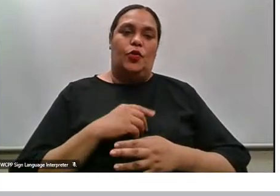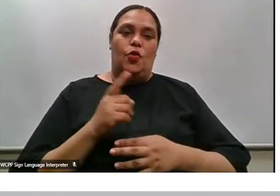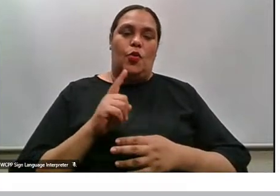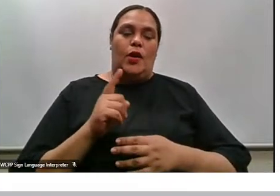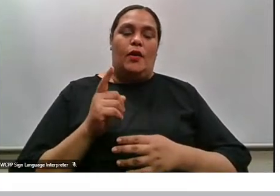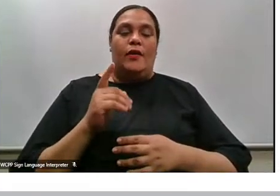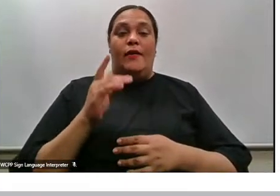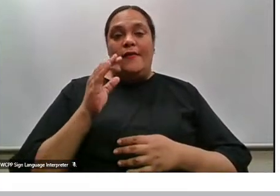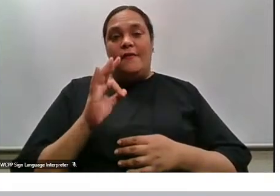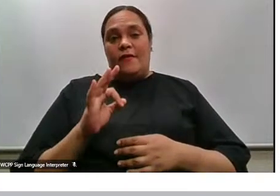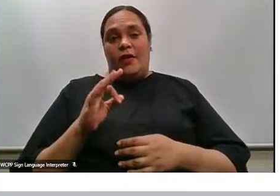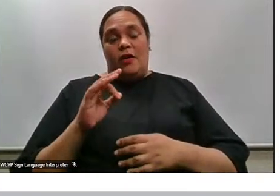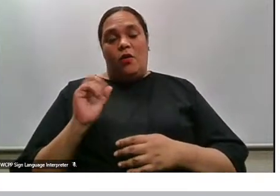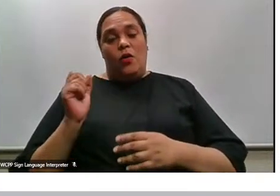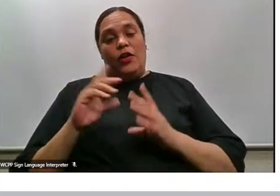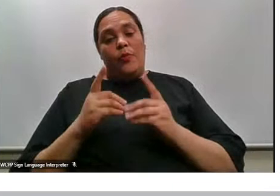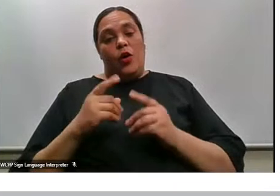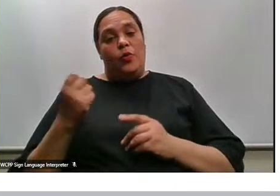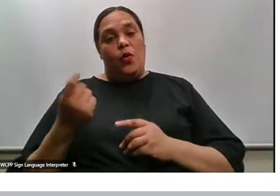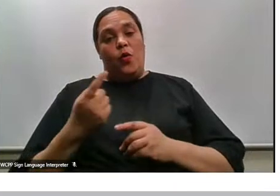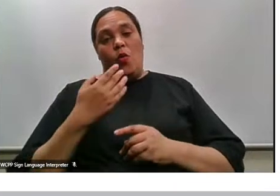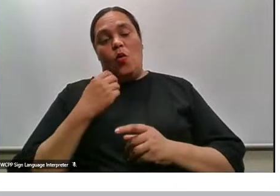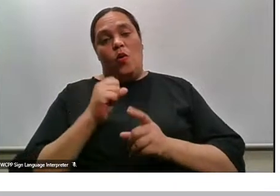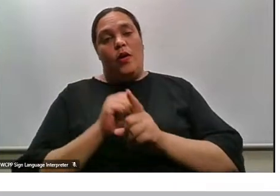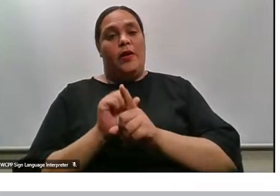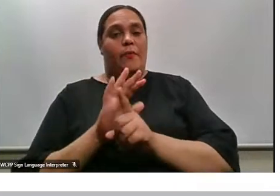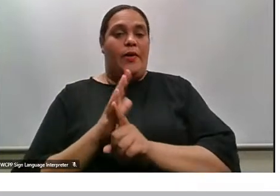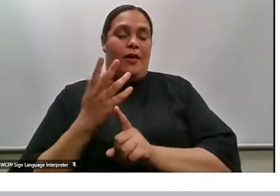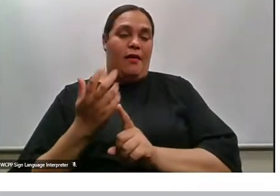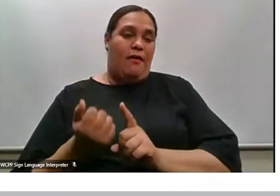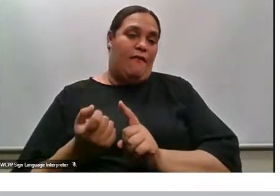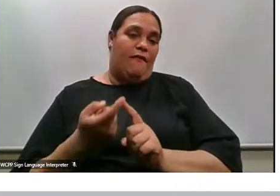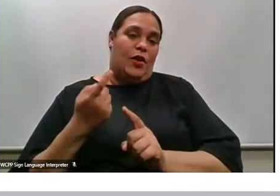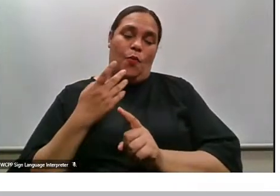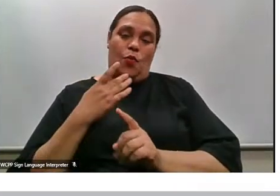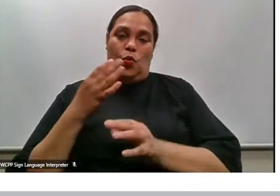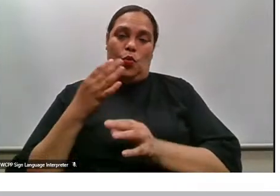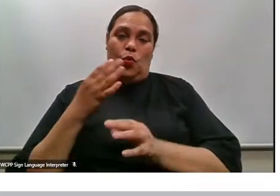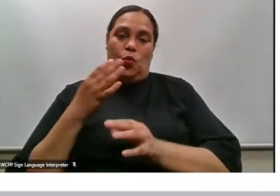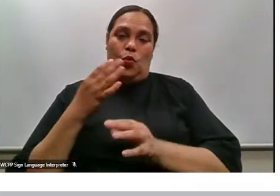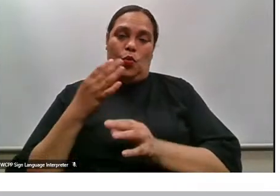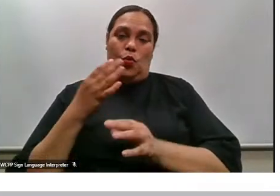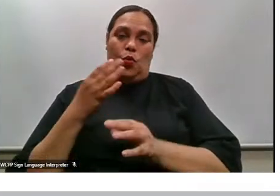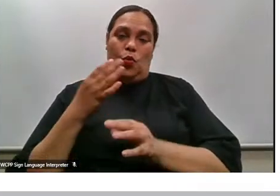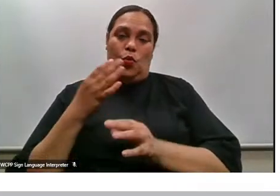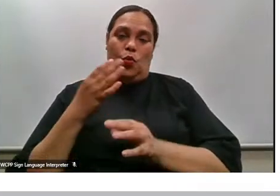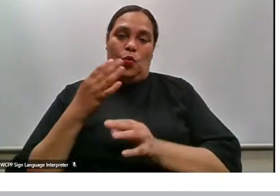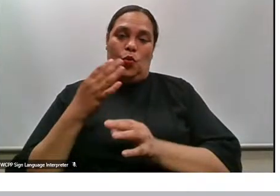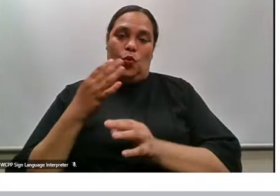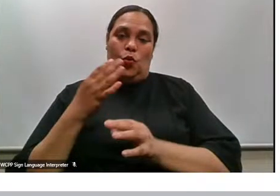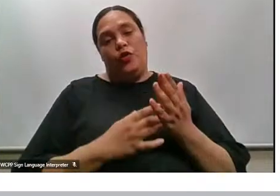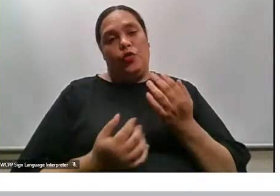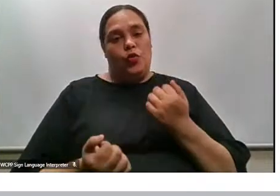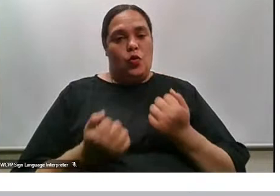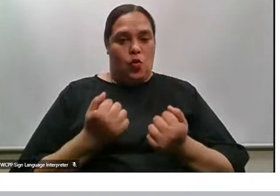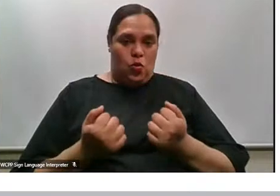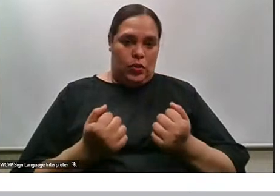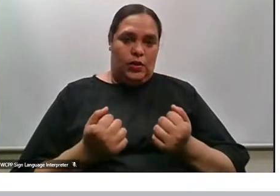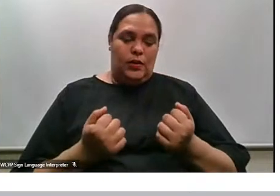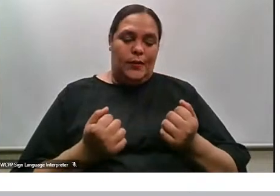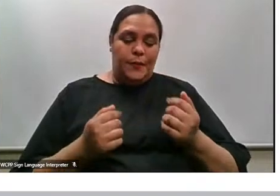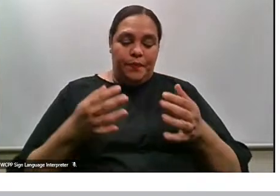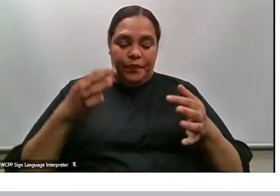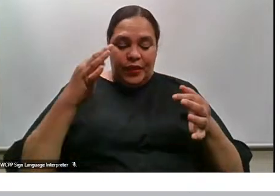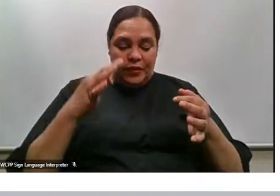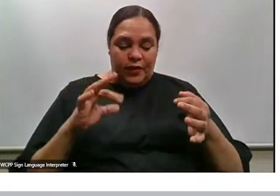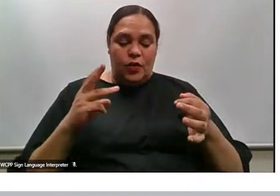the all departments were impacted by the decision of the Constitutional Court. The decision